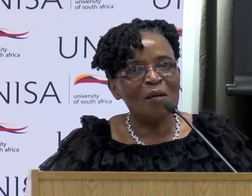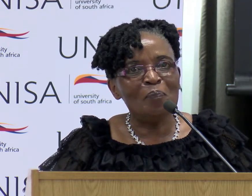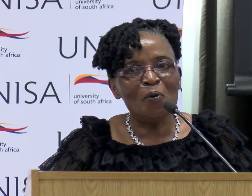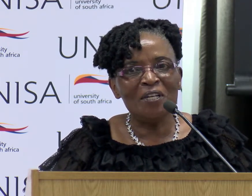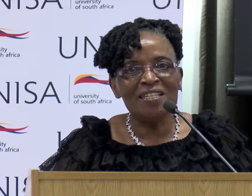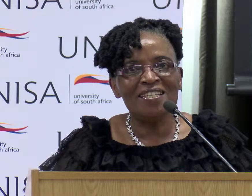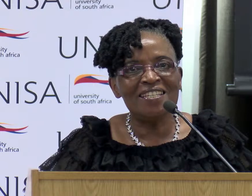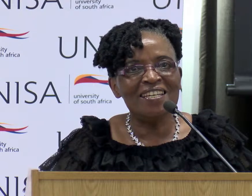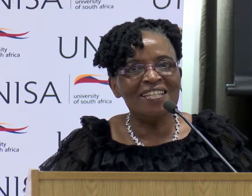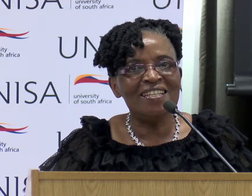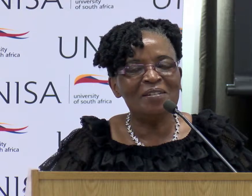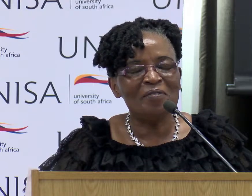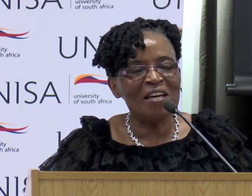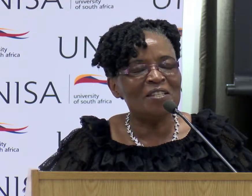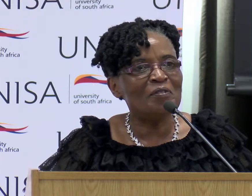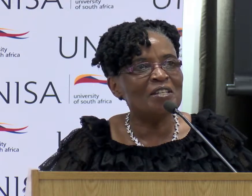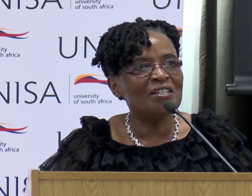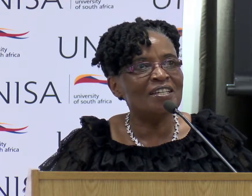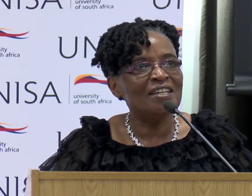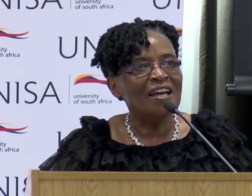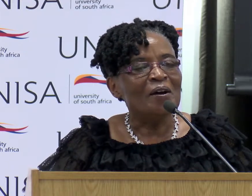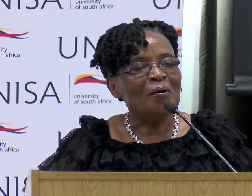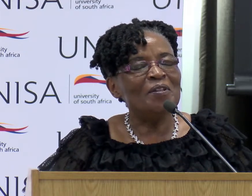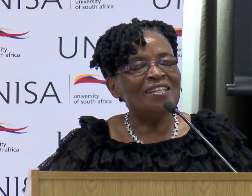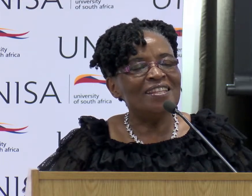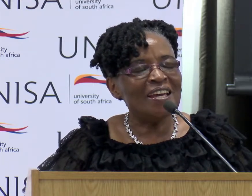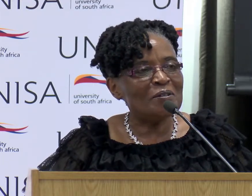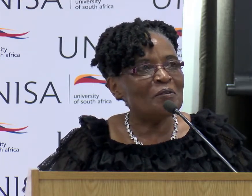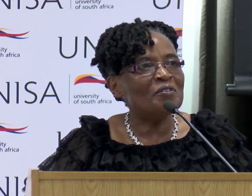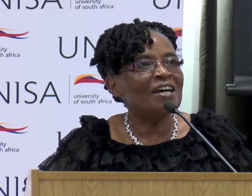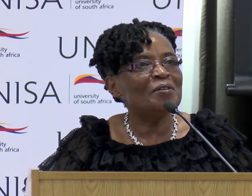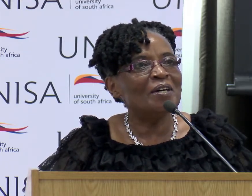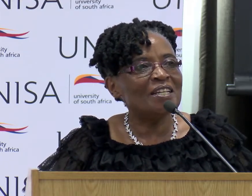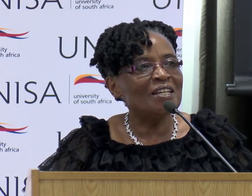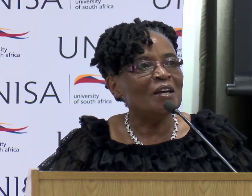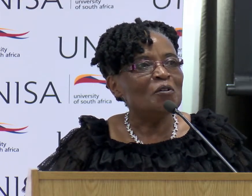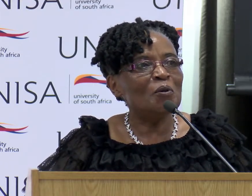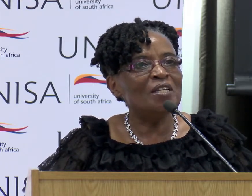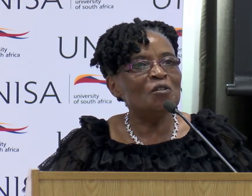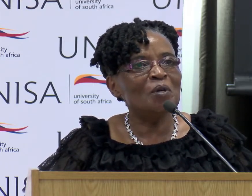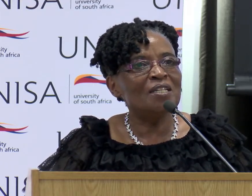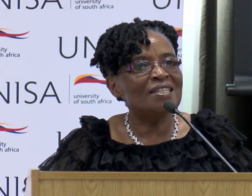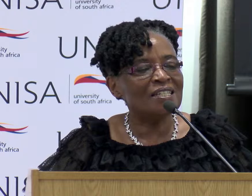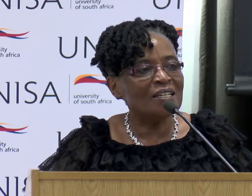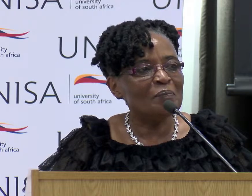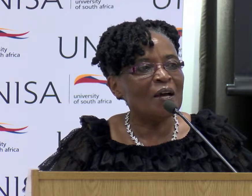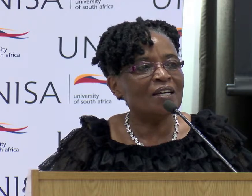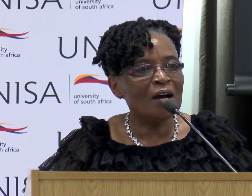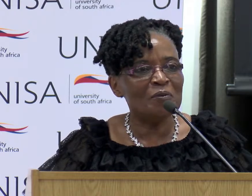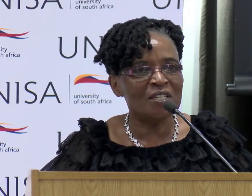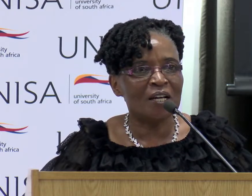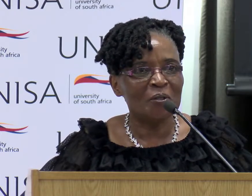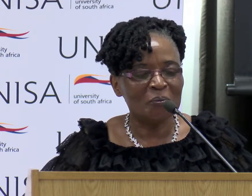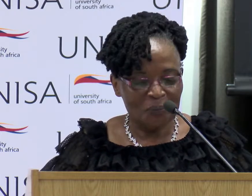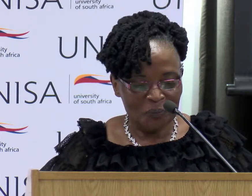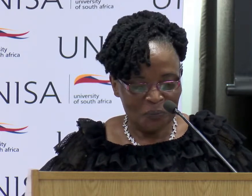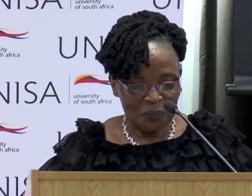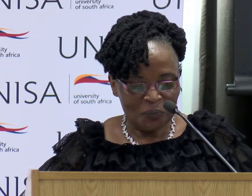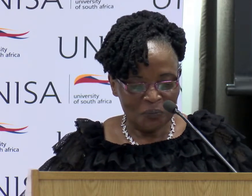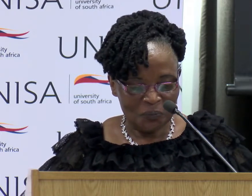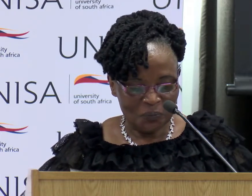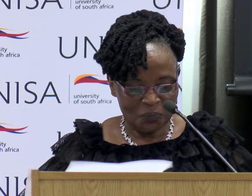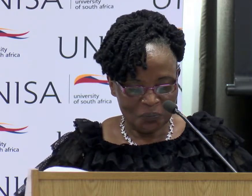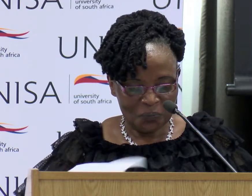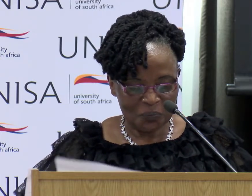language policy, the revised version, on the 3rd of January 2023 by Council.